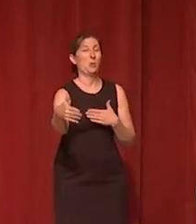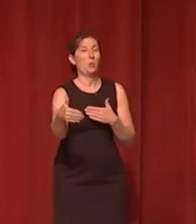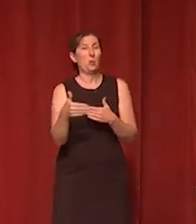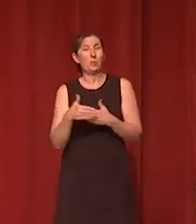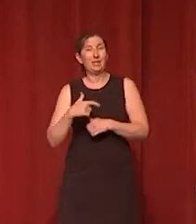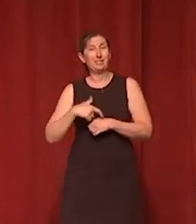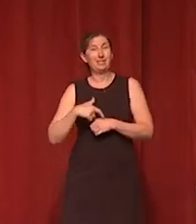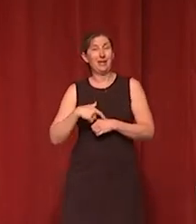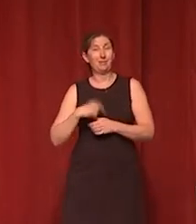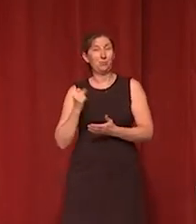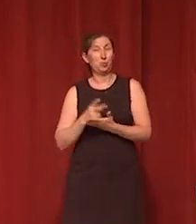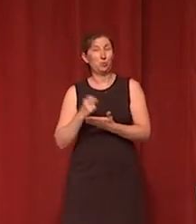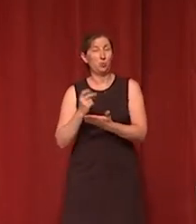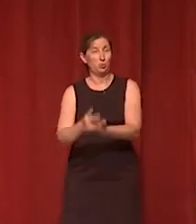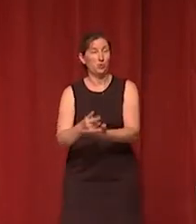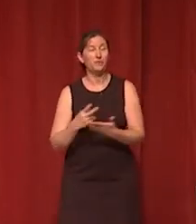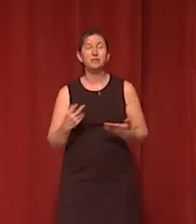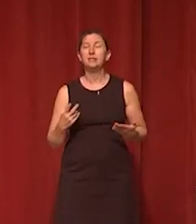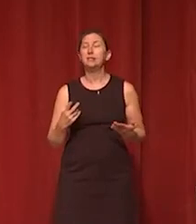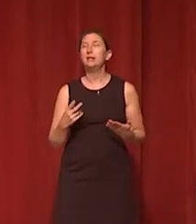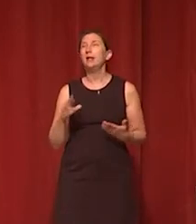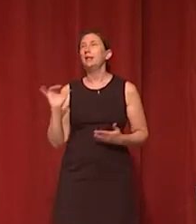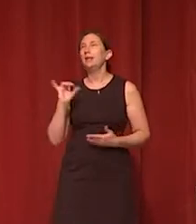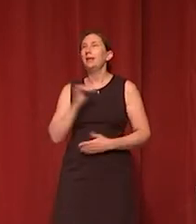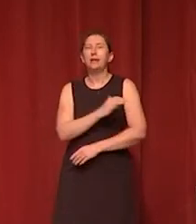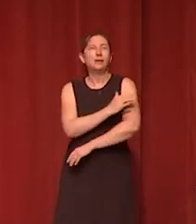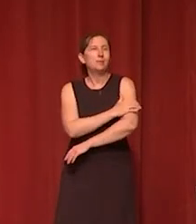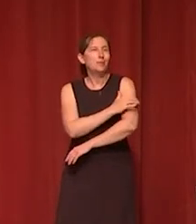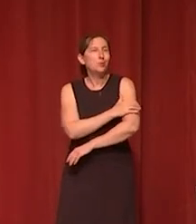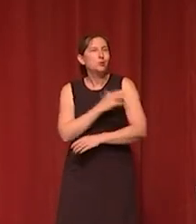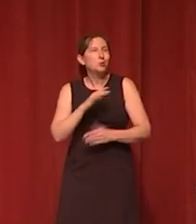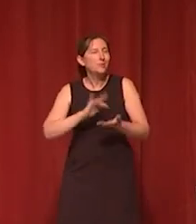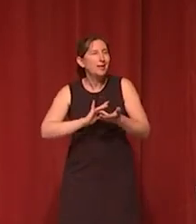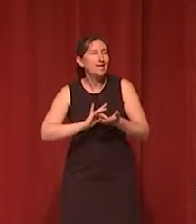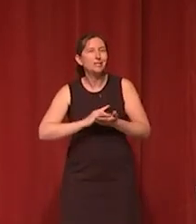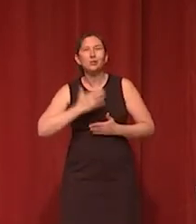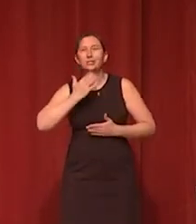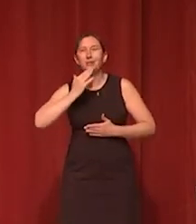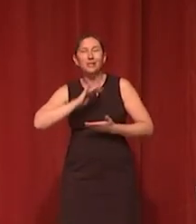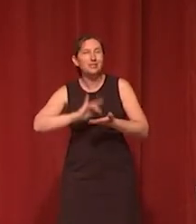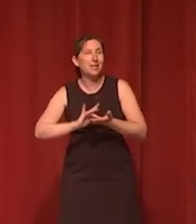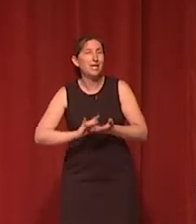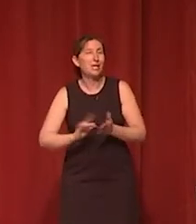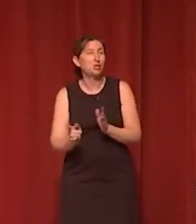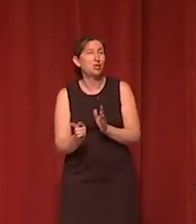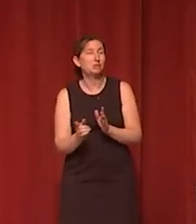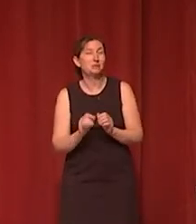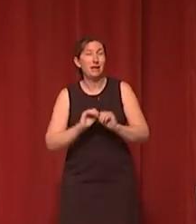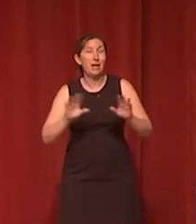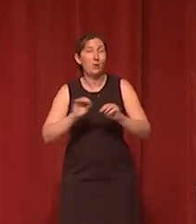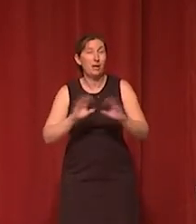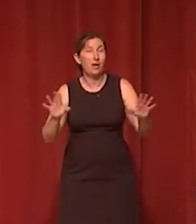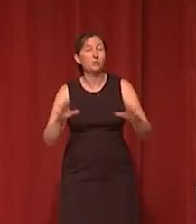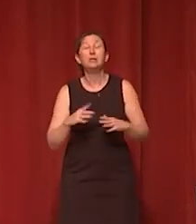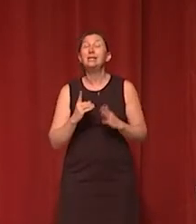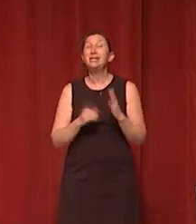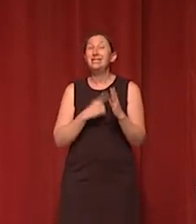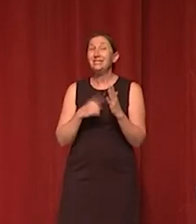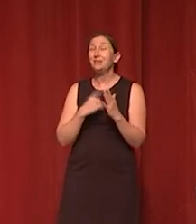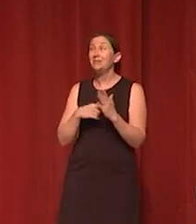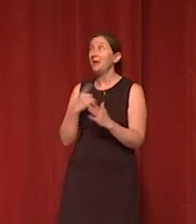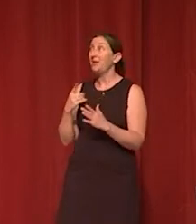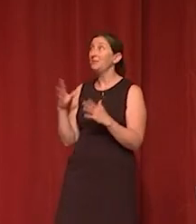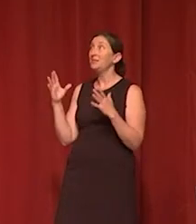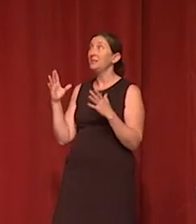our hypertension medications or diabetes medications that have come out. And so you do have much smaller populations, and with that comes